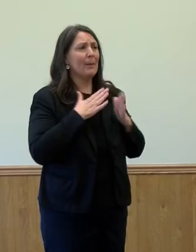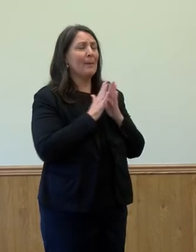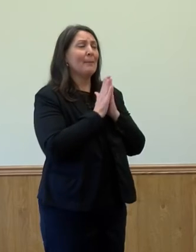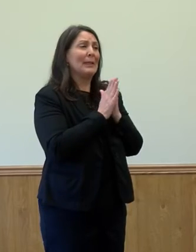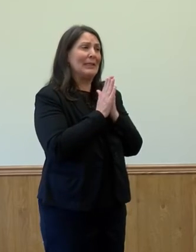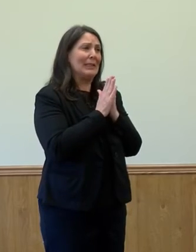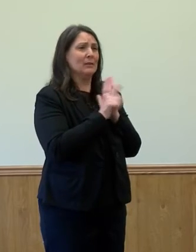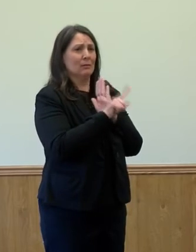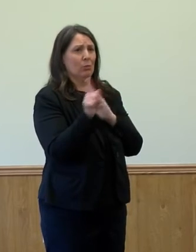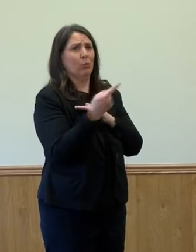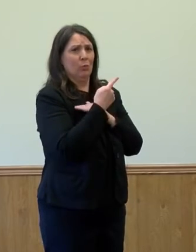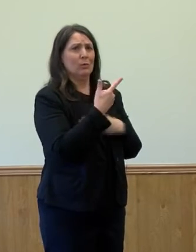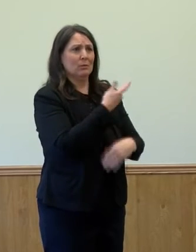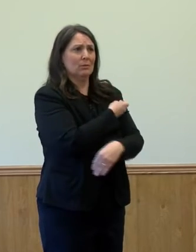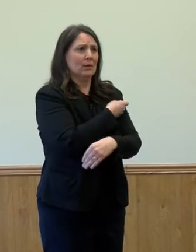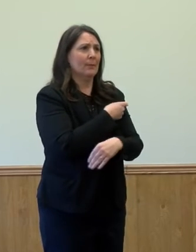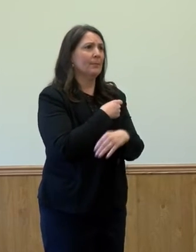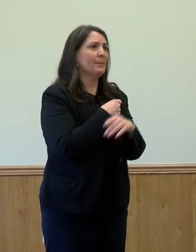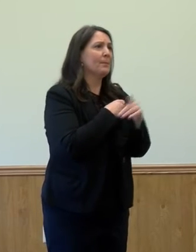as well.